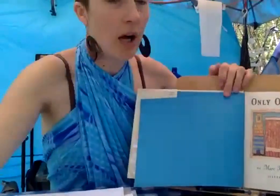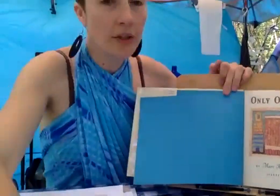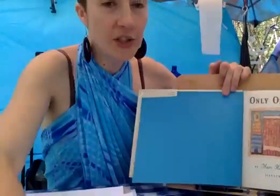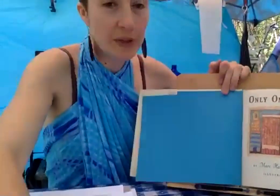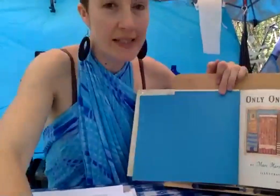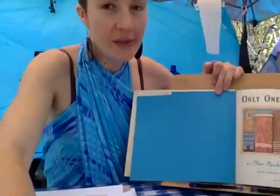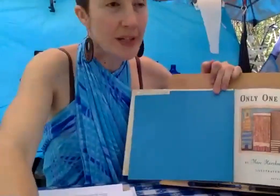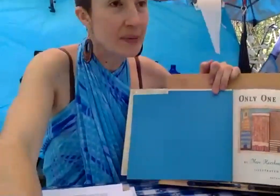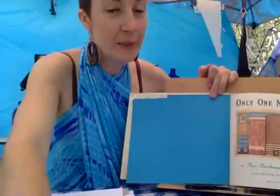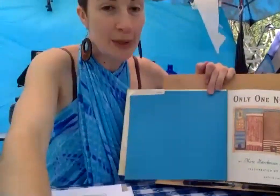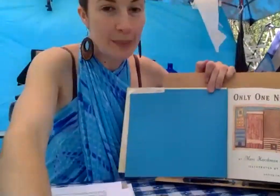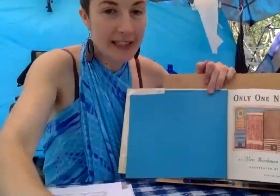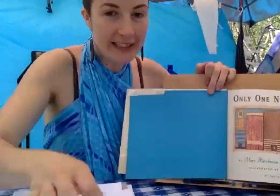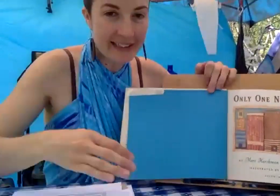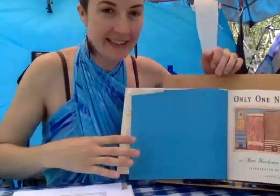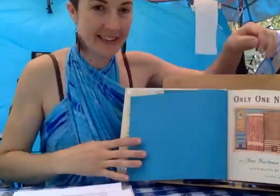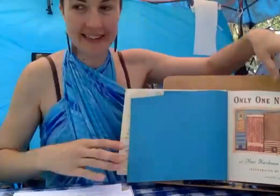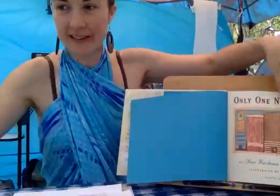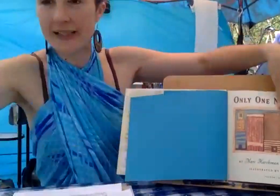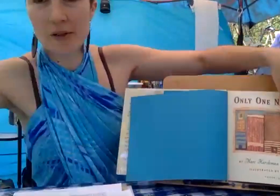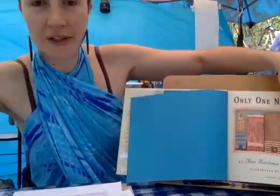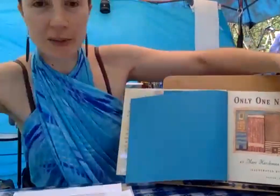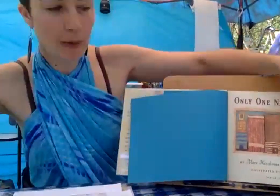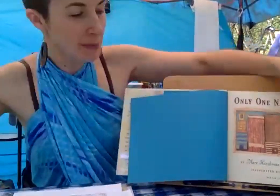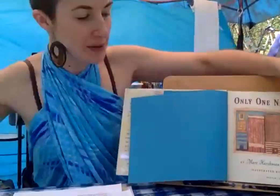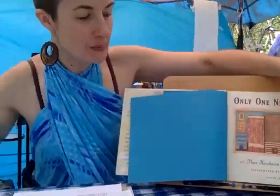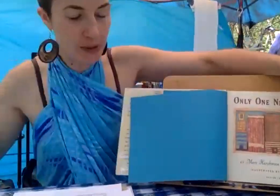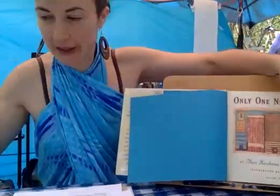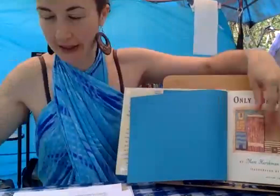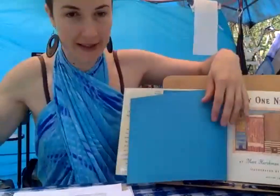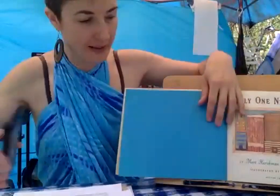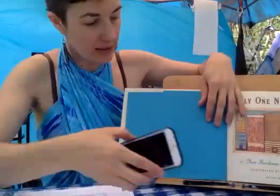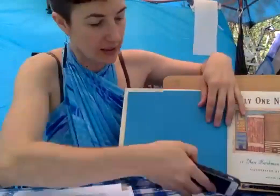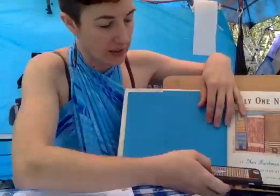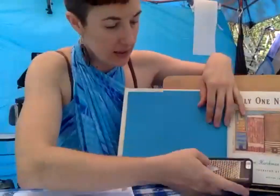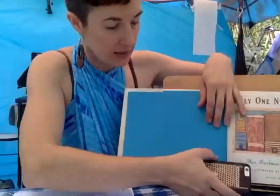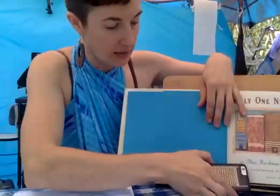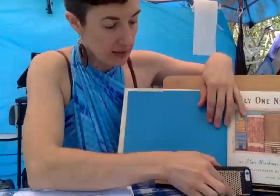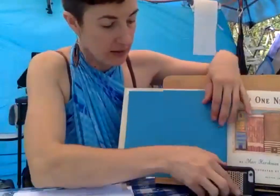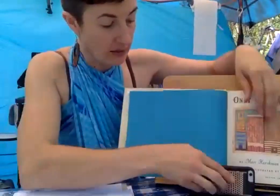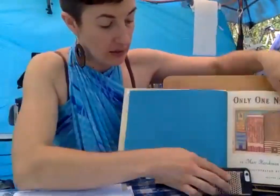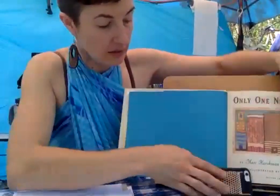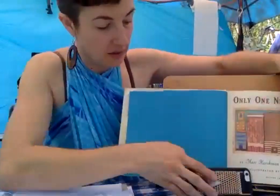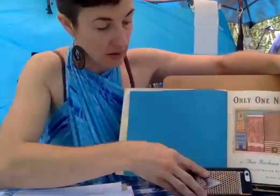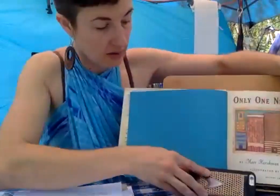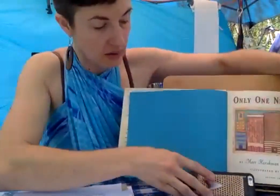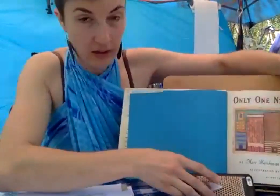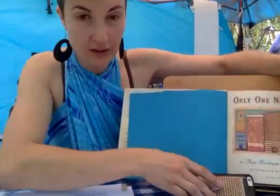Do you want to sit while I read a book, buddy? You want to sit over here while mommy reads a book? Yeah, sit up here. Oh no, we love